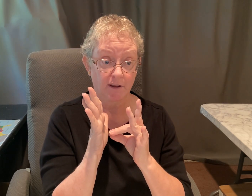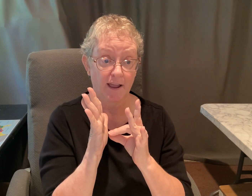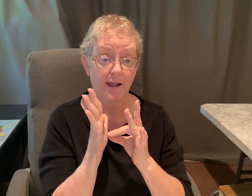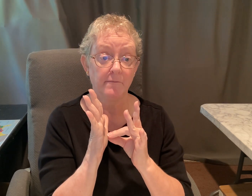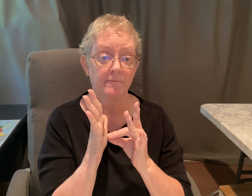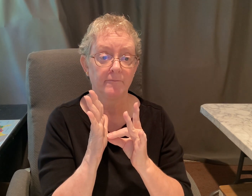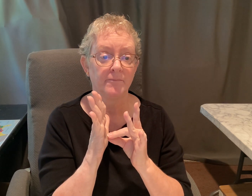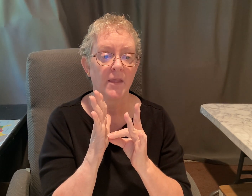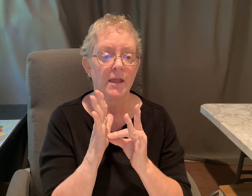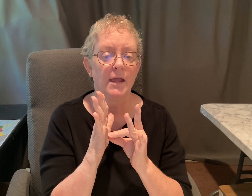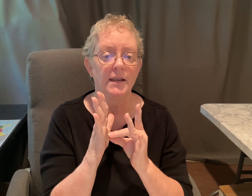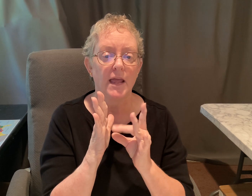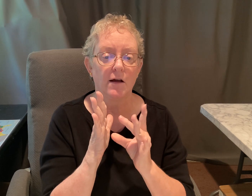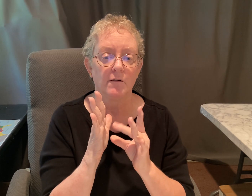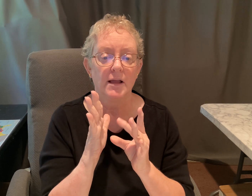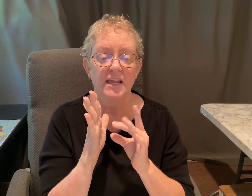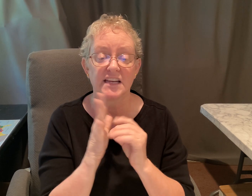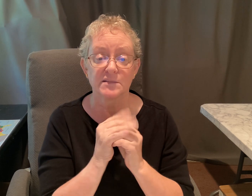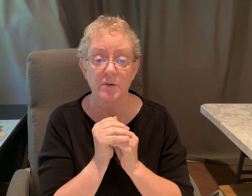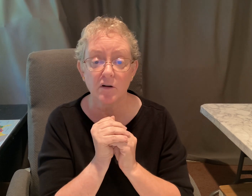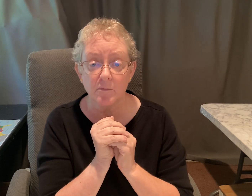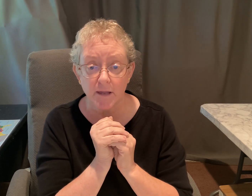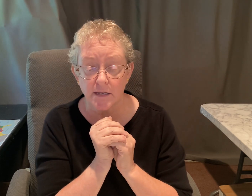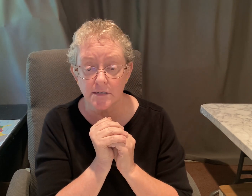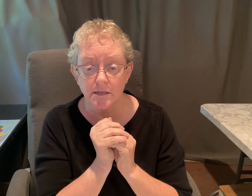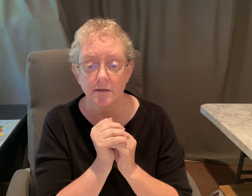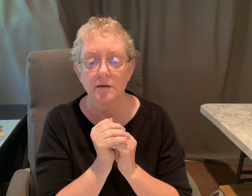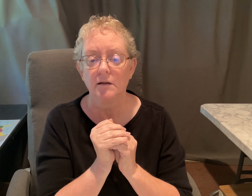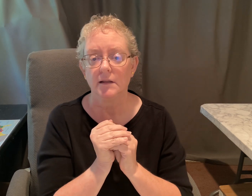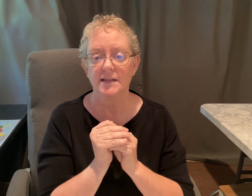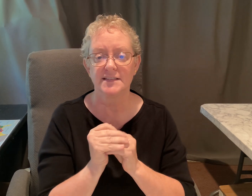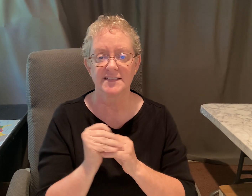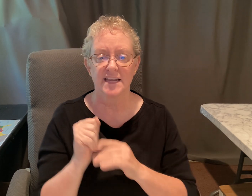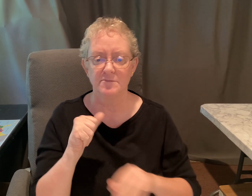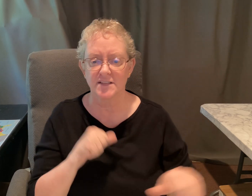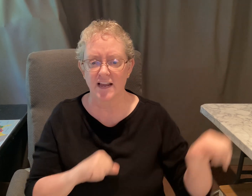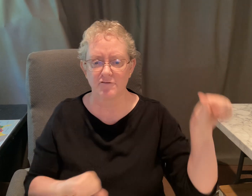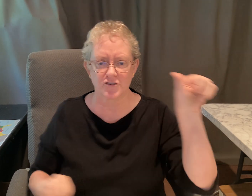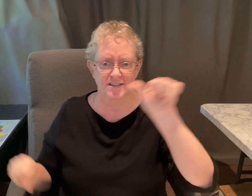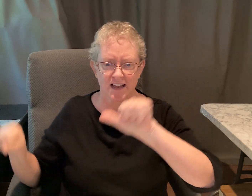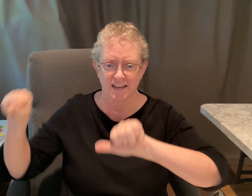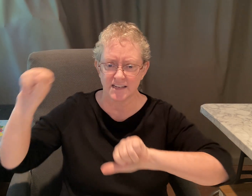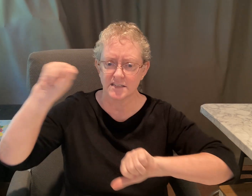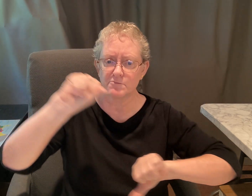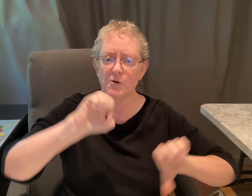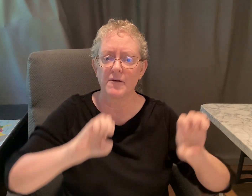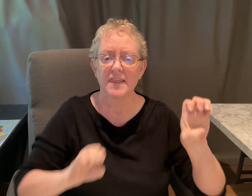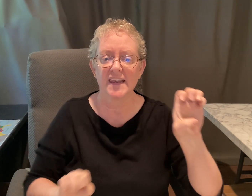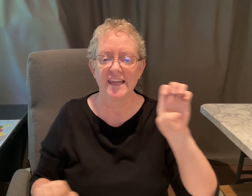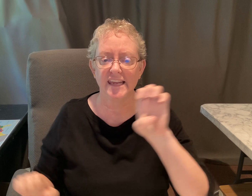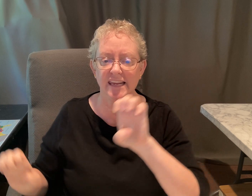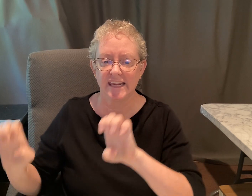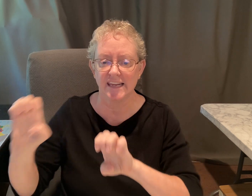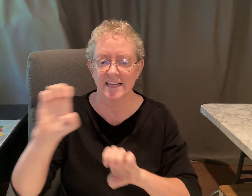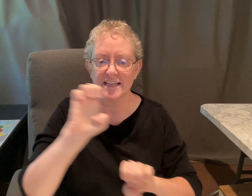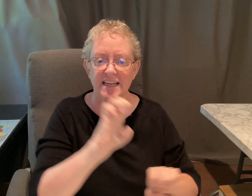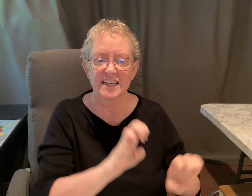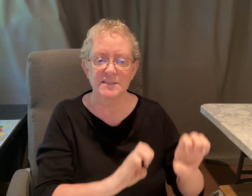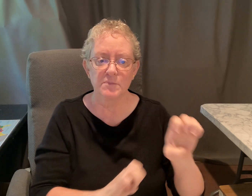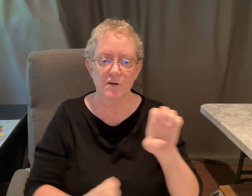Okay? Now, experiment is the same sign for science, but with an E.